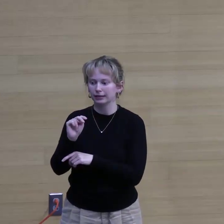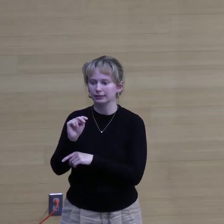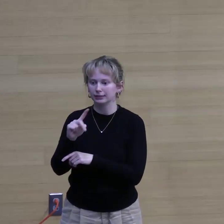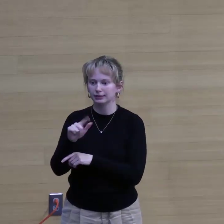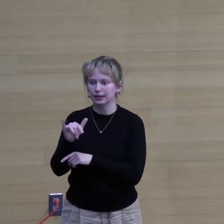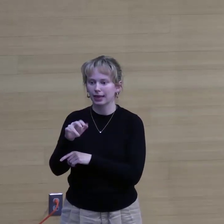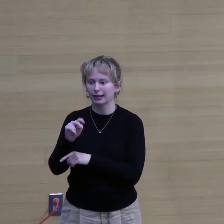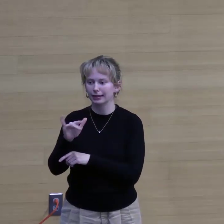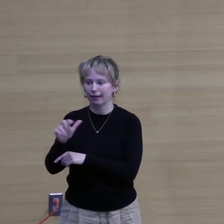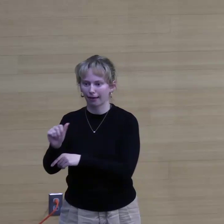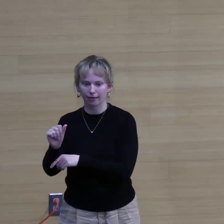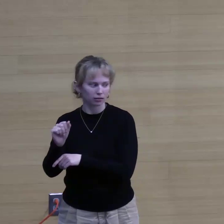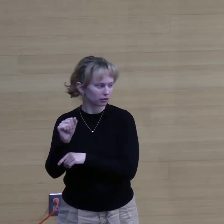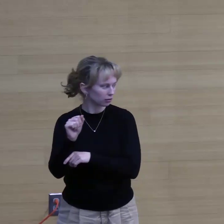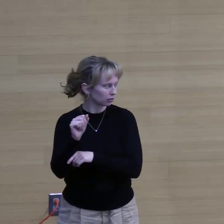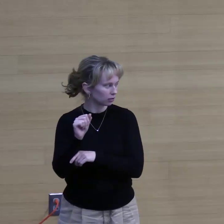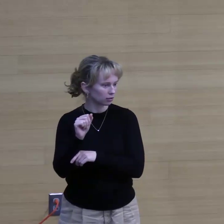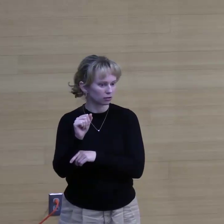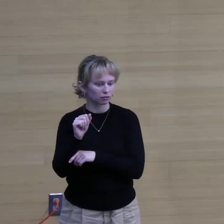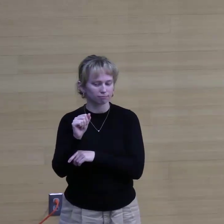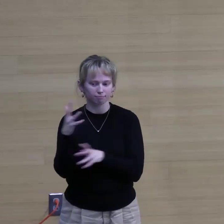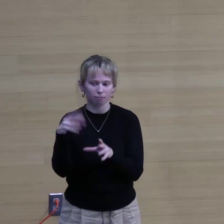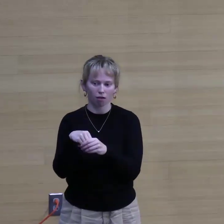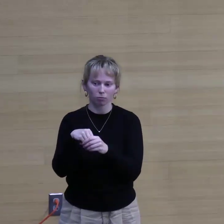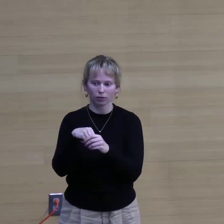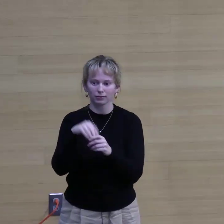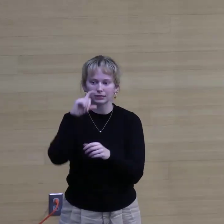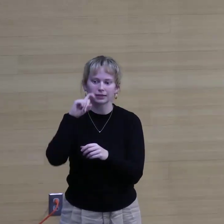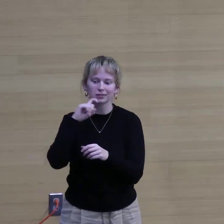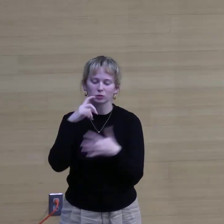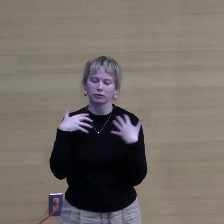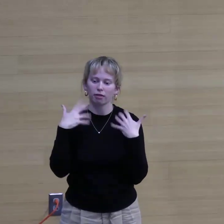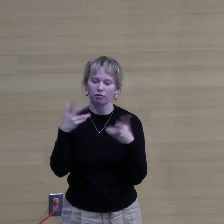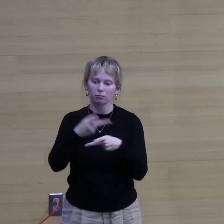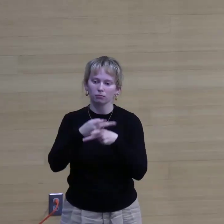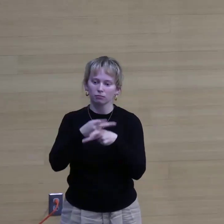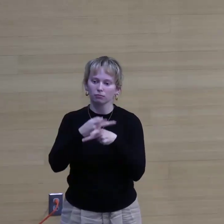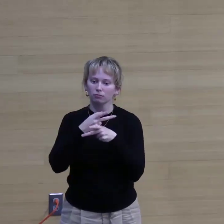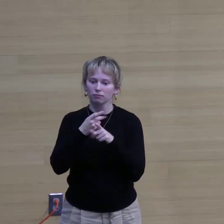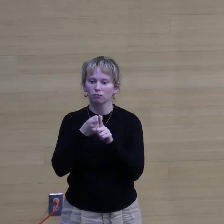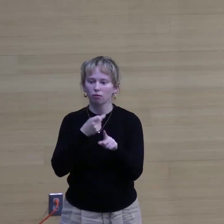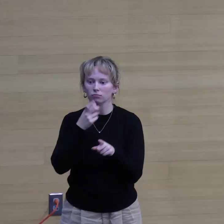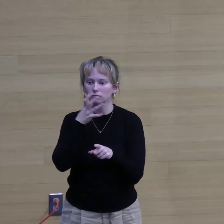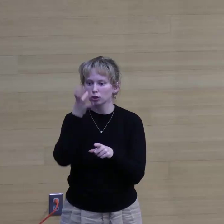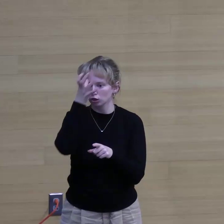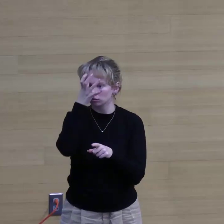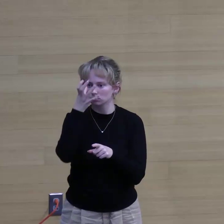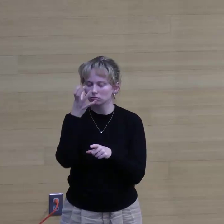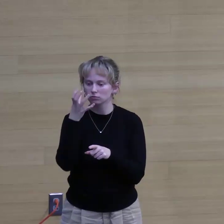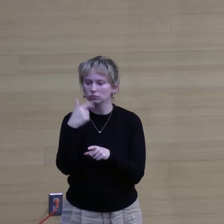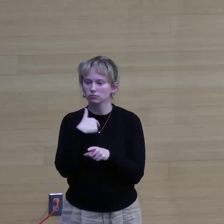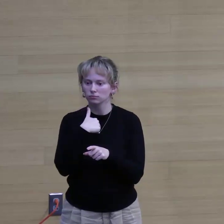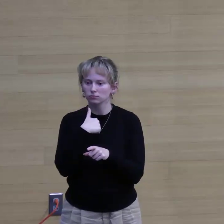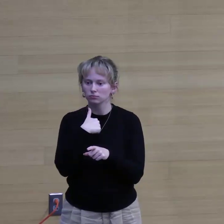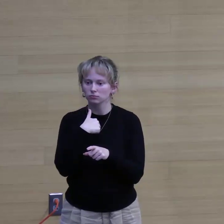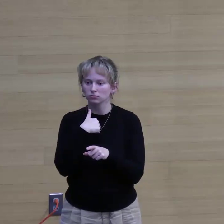a coordinator of adolescent sexual reproductive health. So I don't have a question, just to complement what Rebecca, you